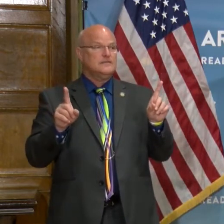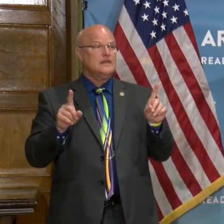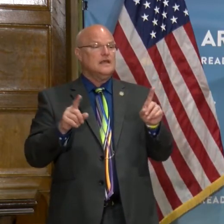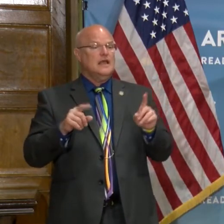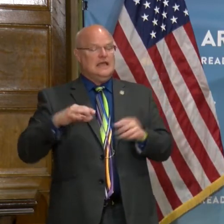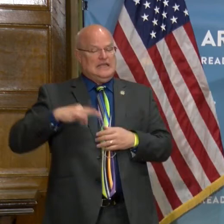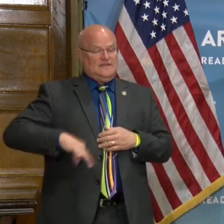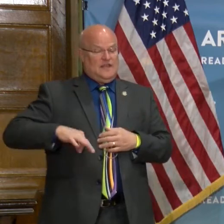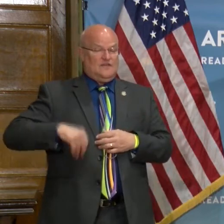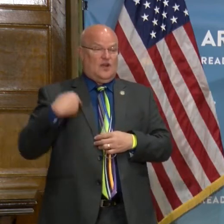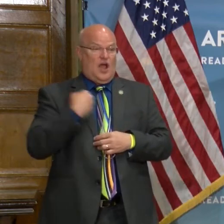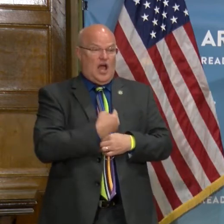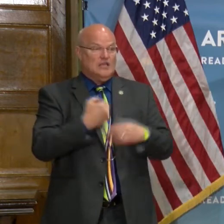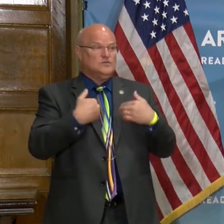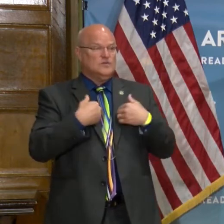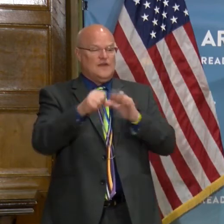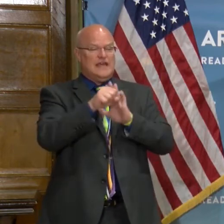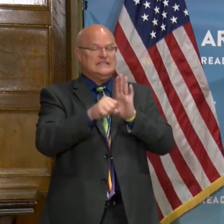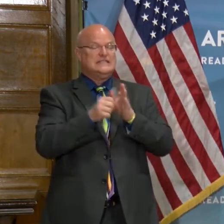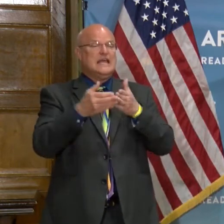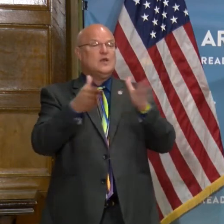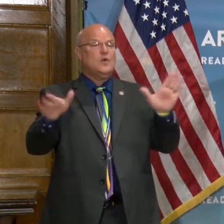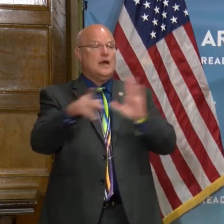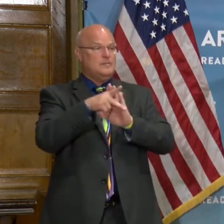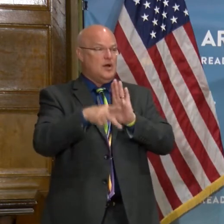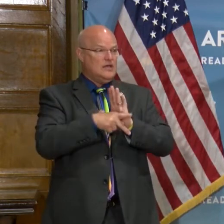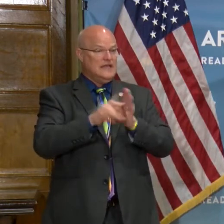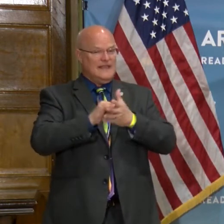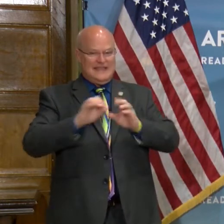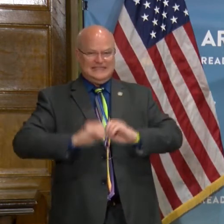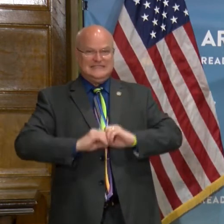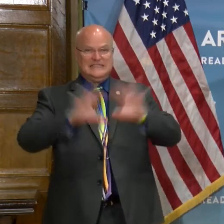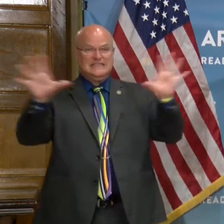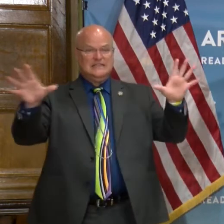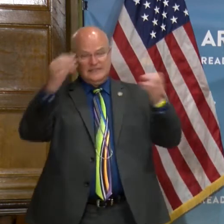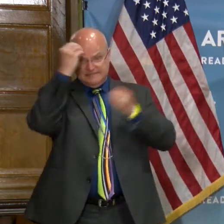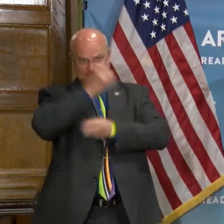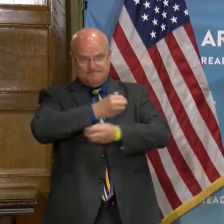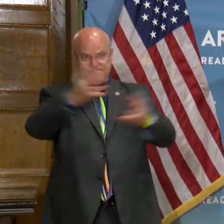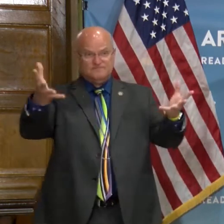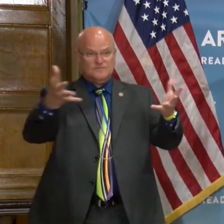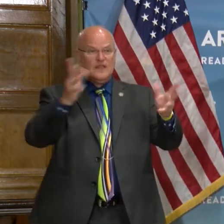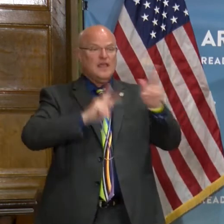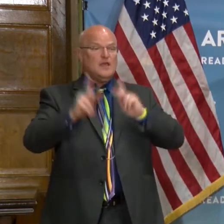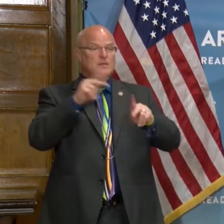an advantage to us that we've had a statewide policy that's clearly communicated and